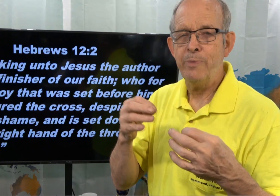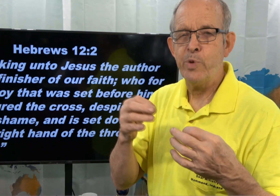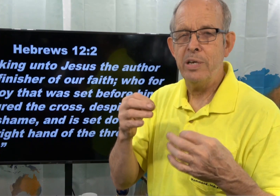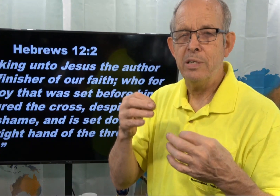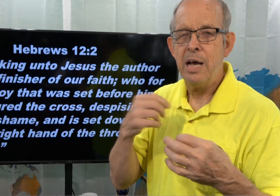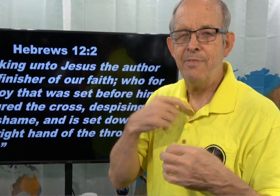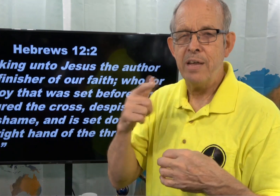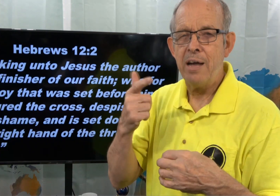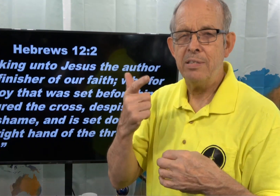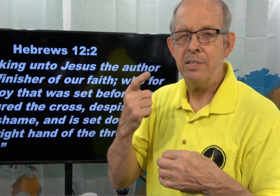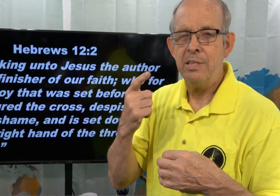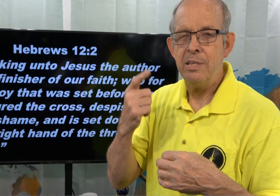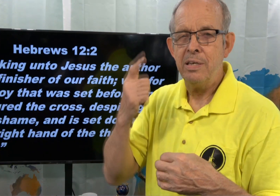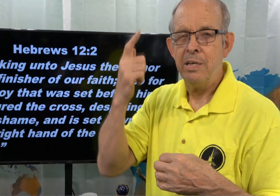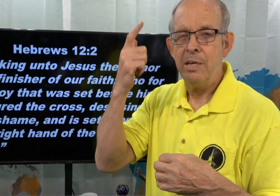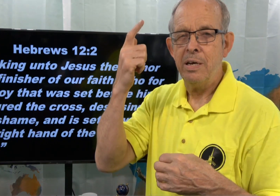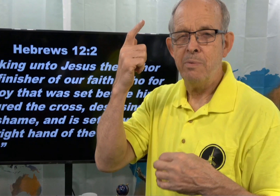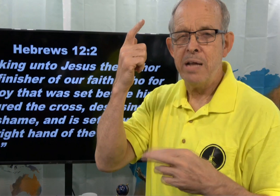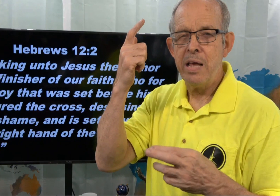Reprise have begun. Ready?